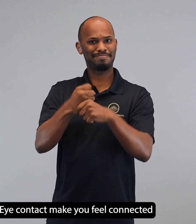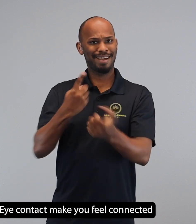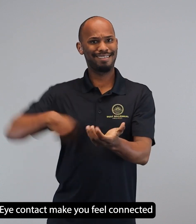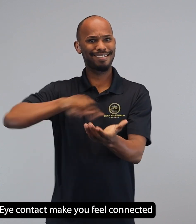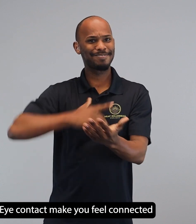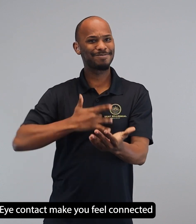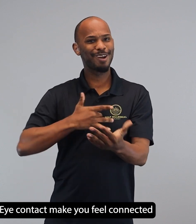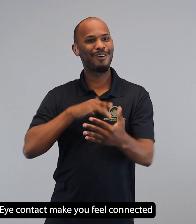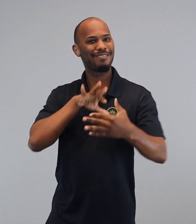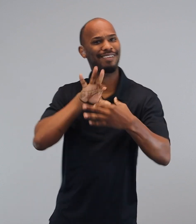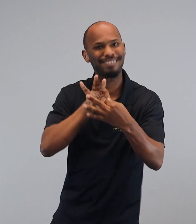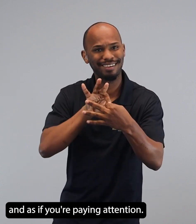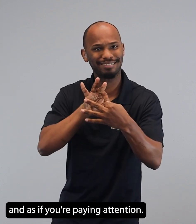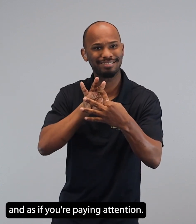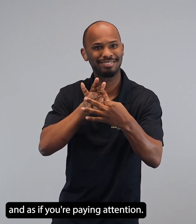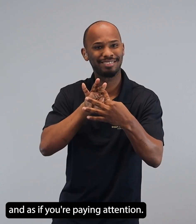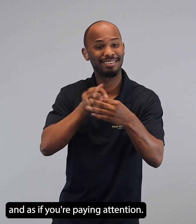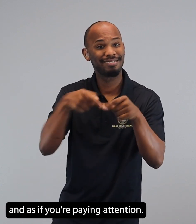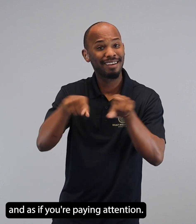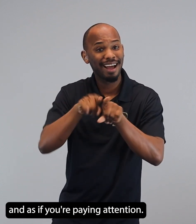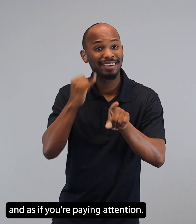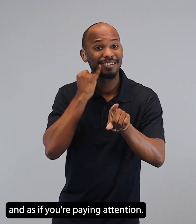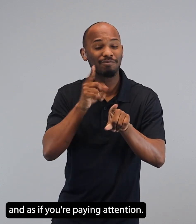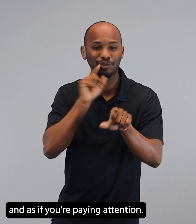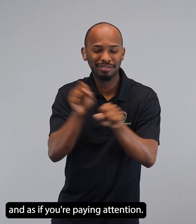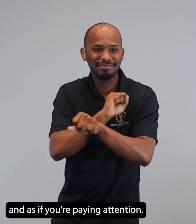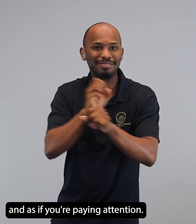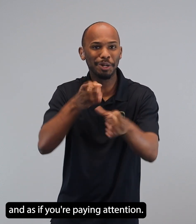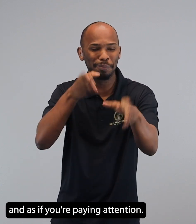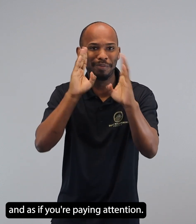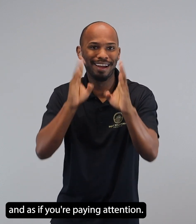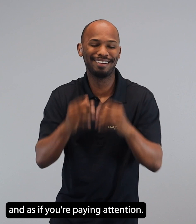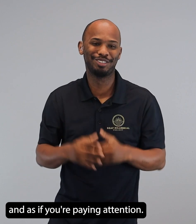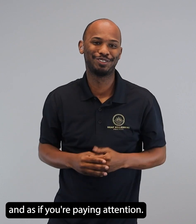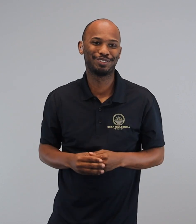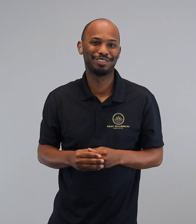feel connected and as if you're paying attention.